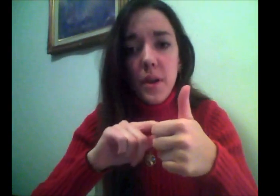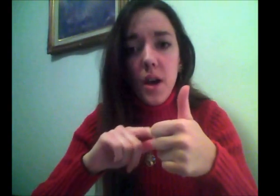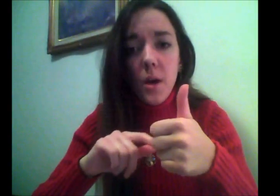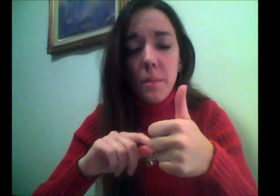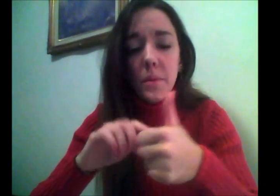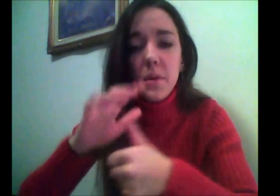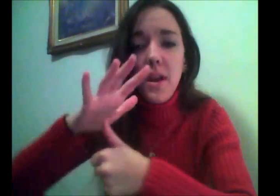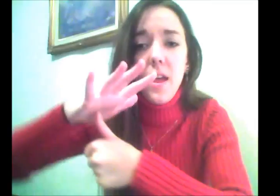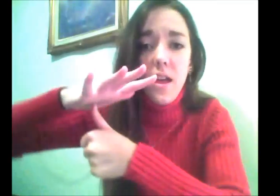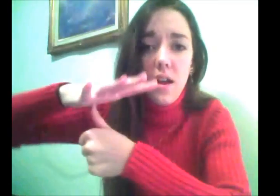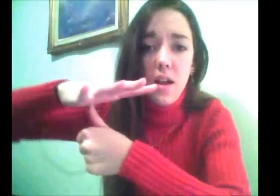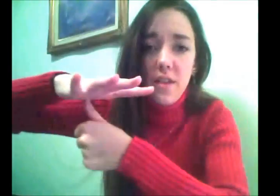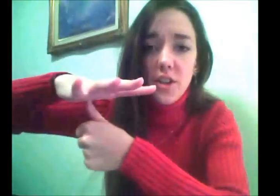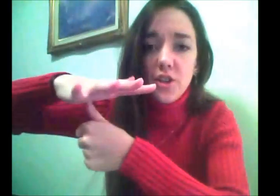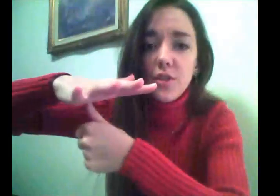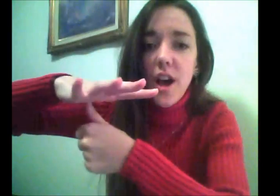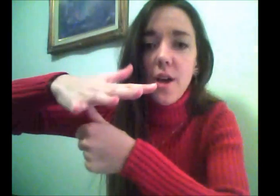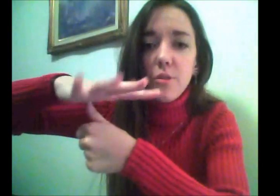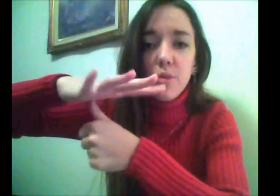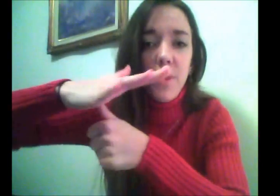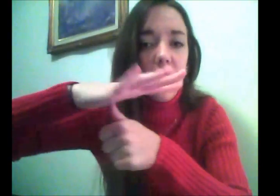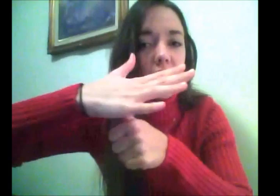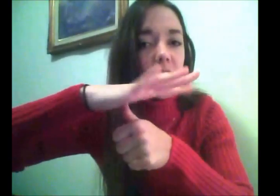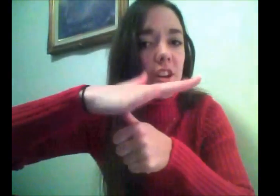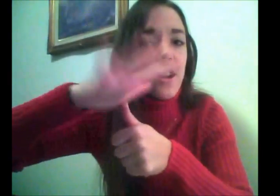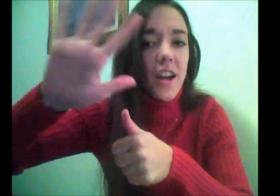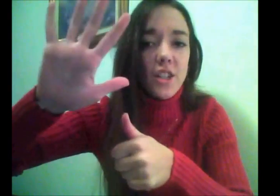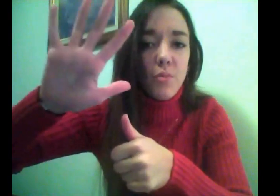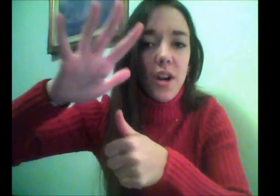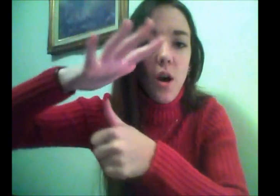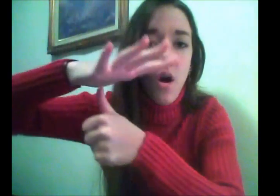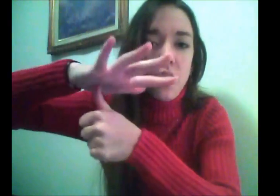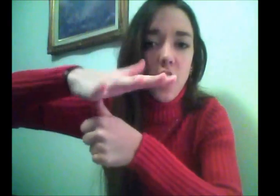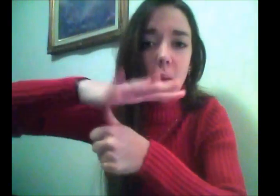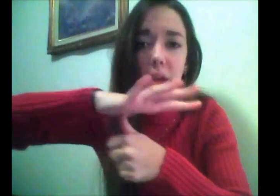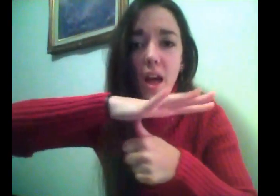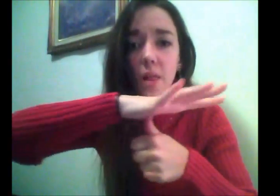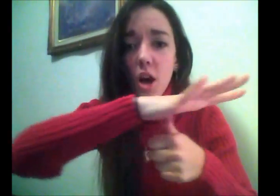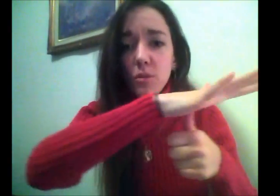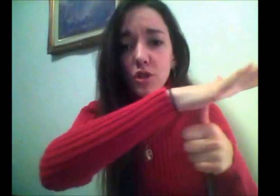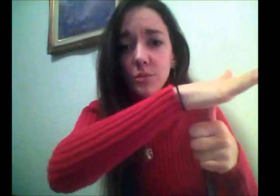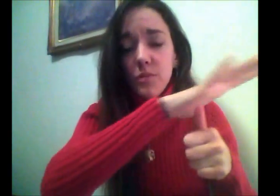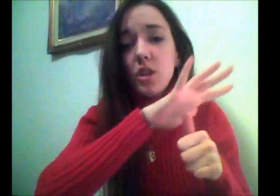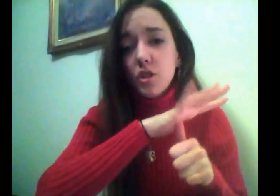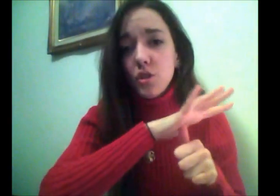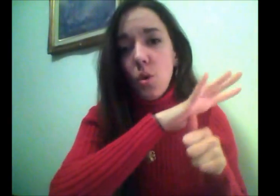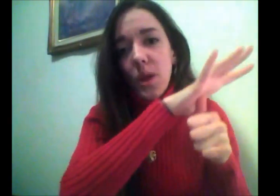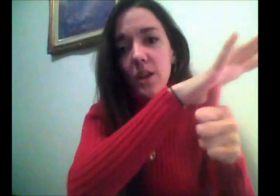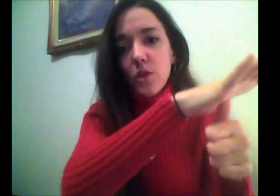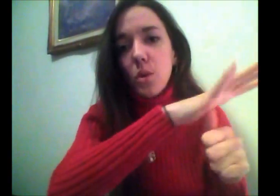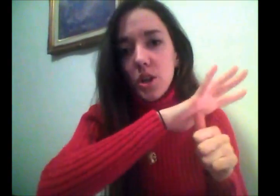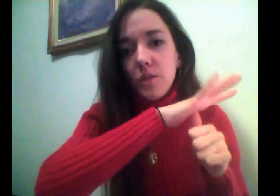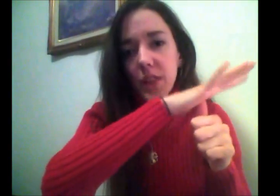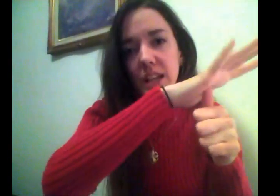up, and then you've got the propellers here, your hands spread out on top, helicopter. So like if you were gonna fly